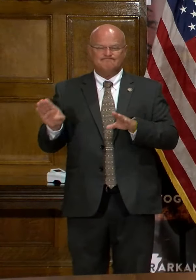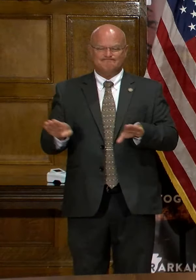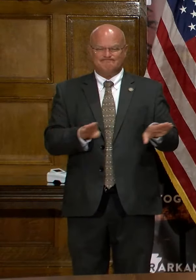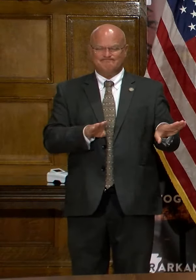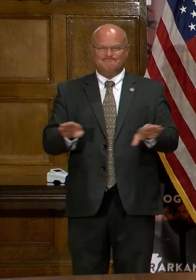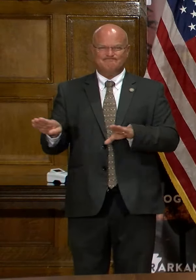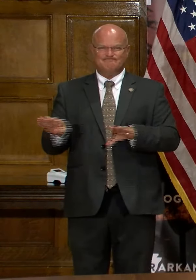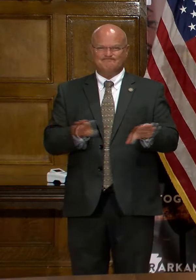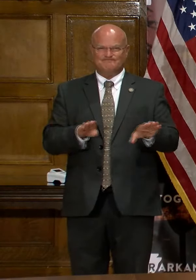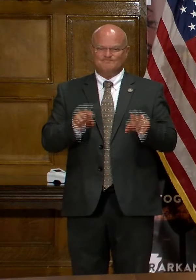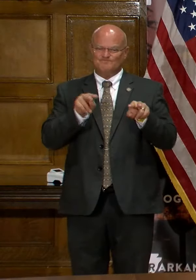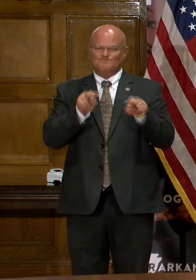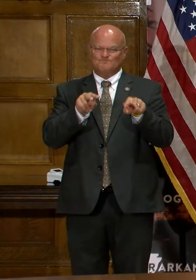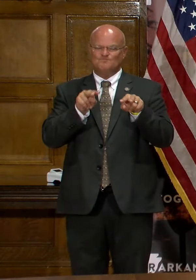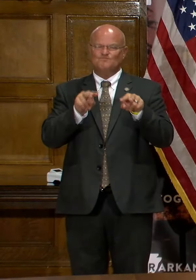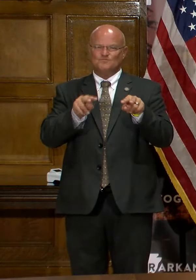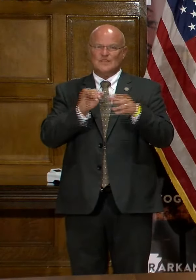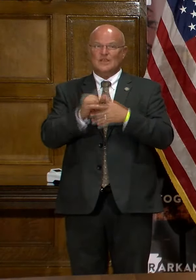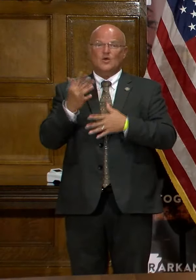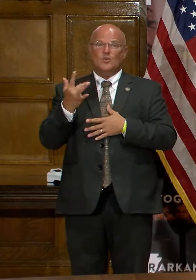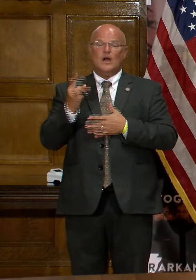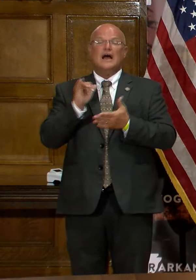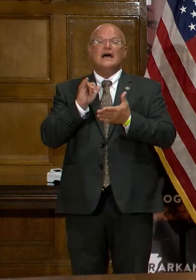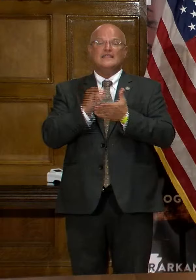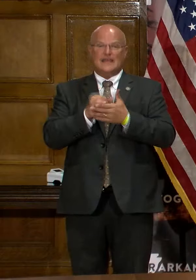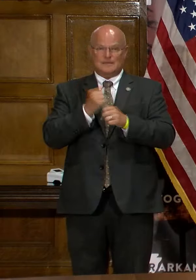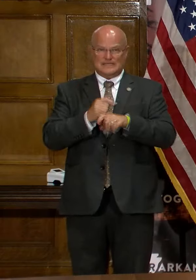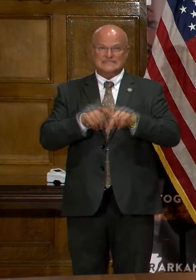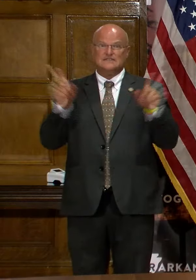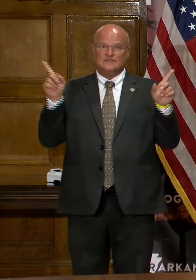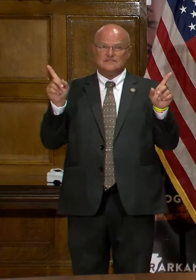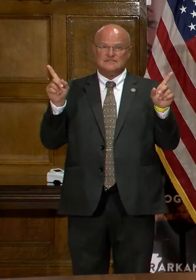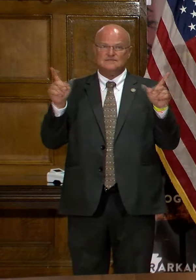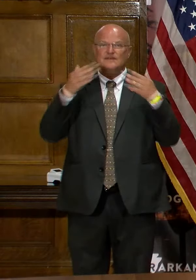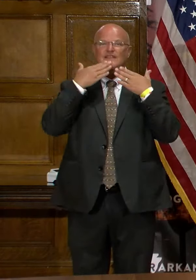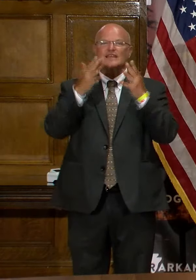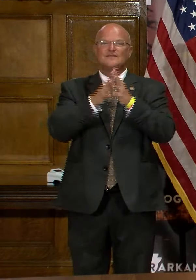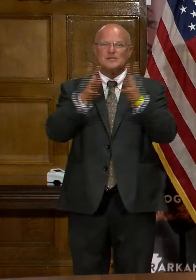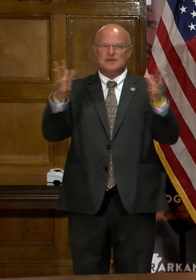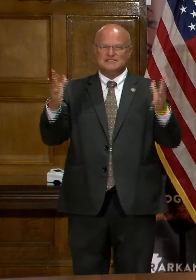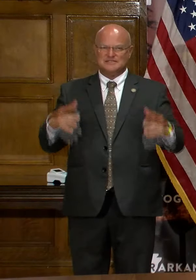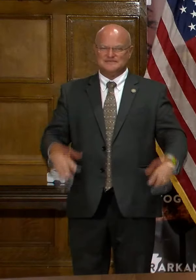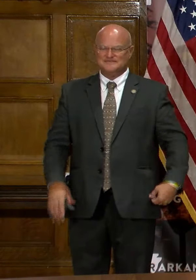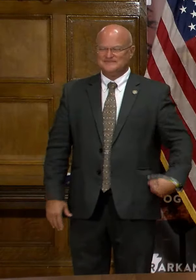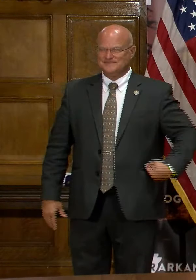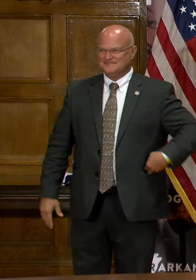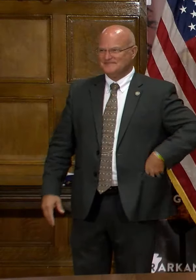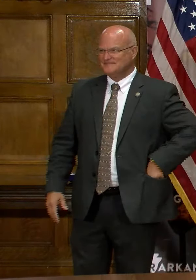And we keep focusing on that because that does make a difference. Thank you very much.